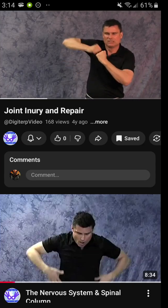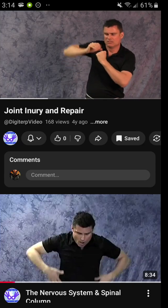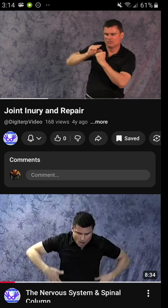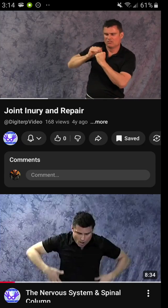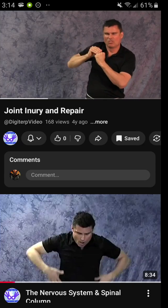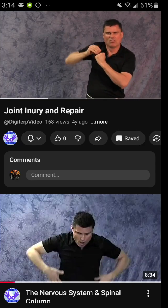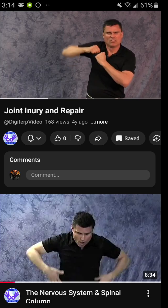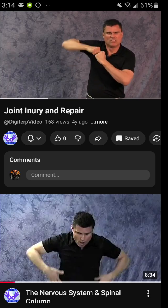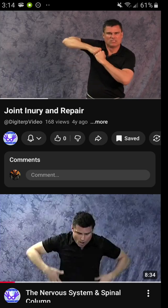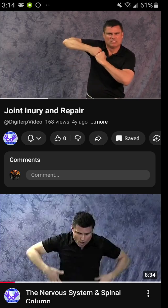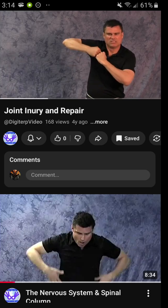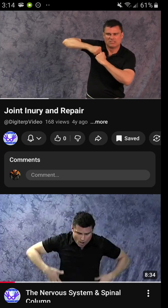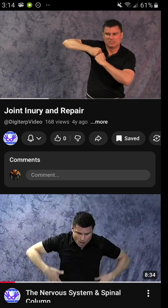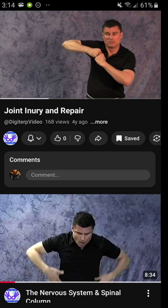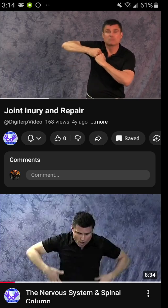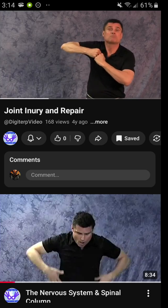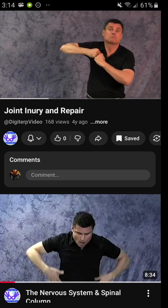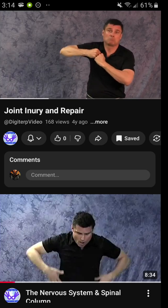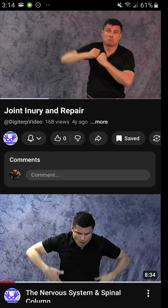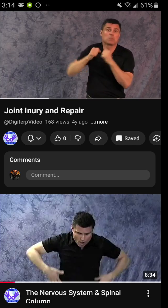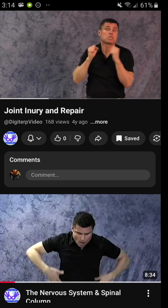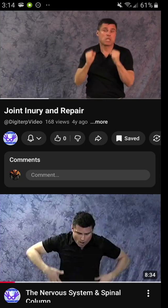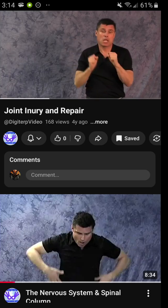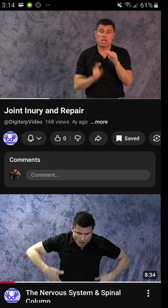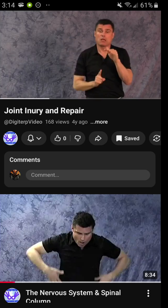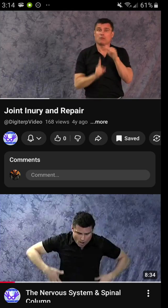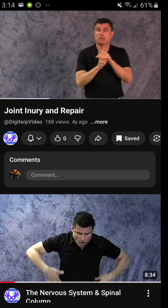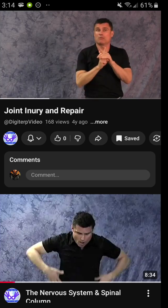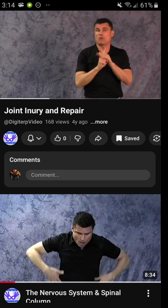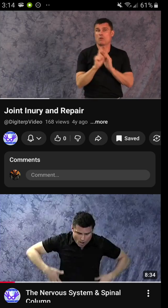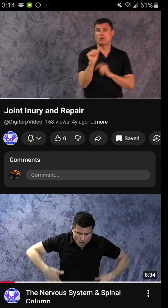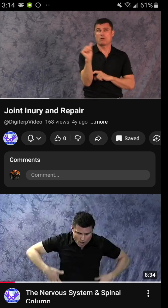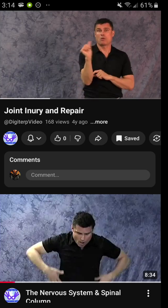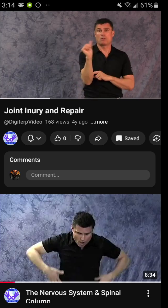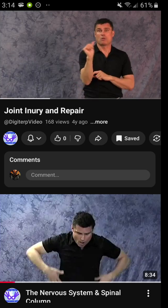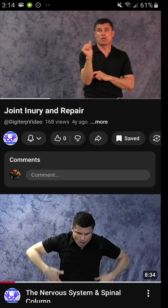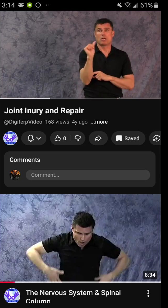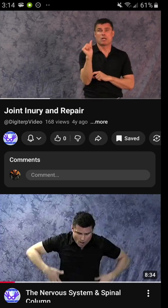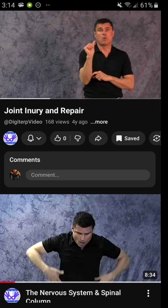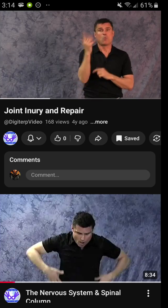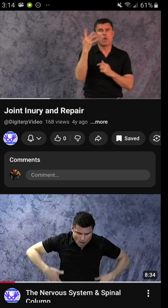See, very small movements,